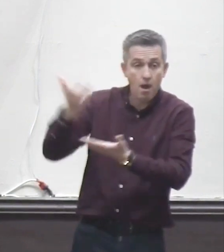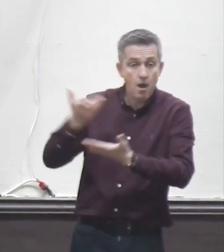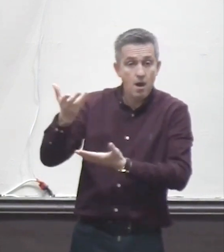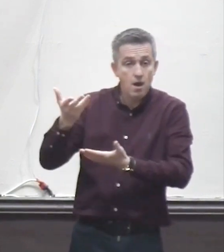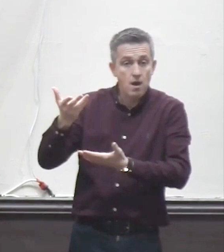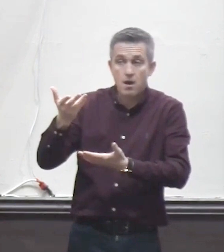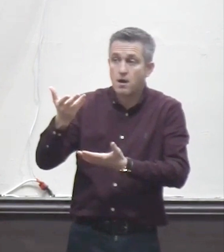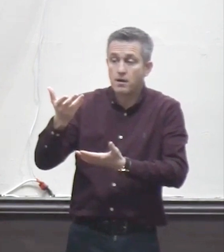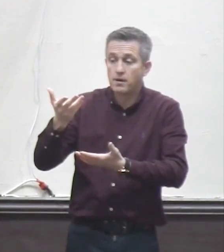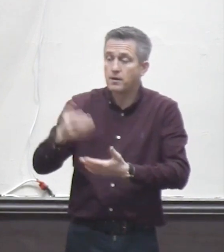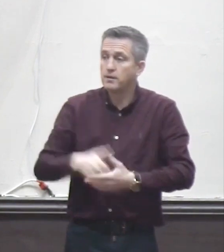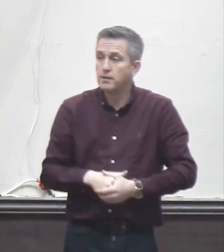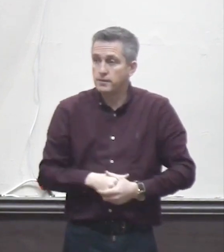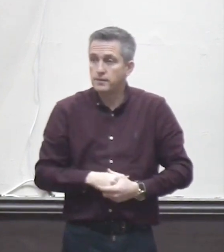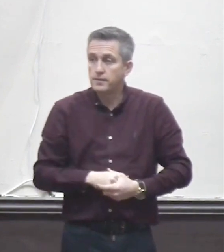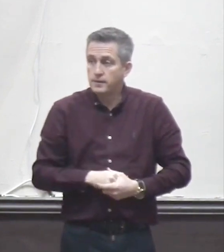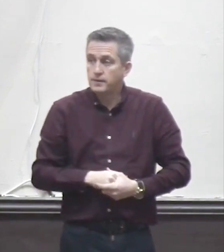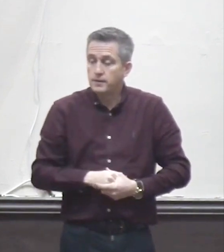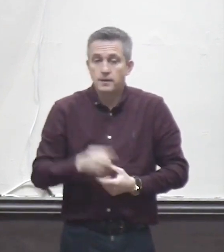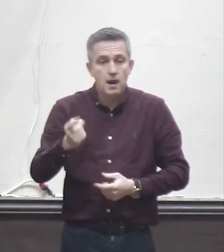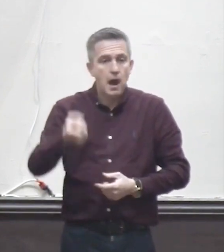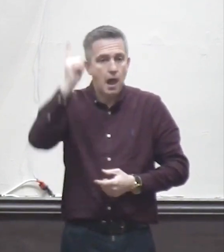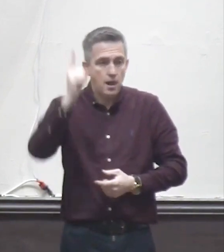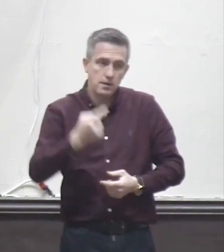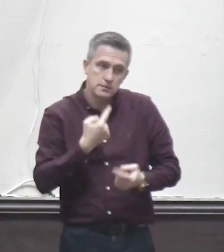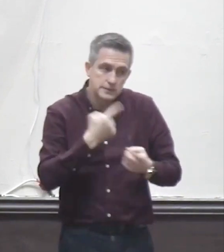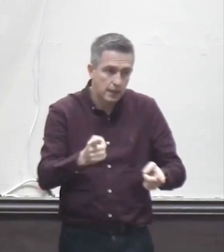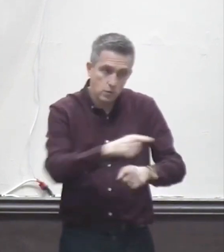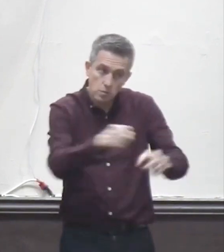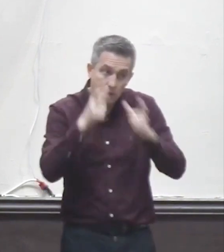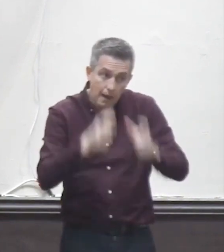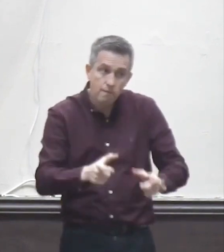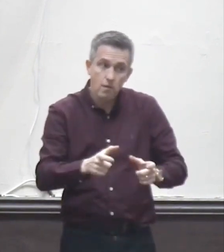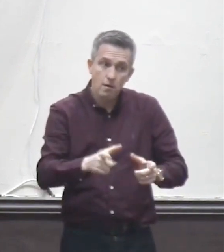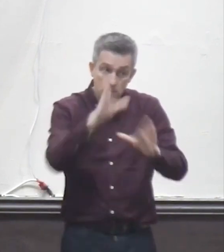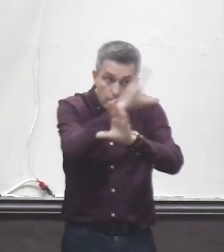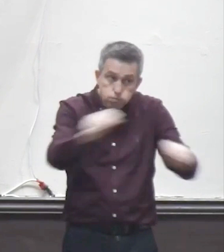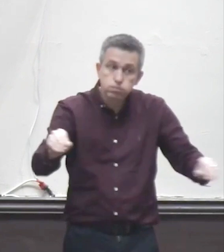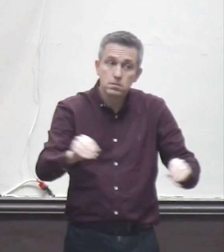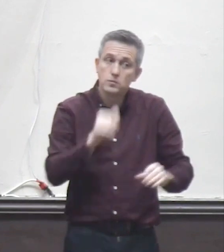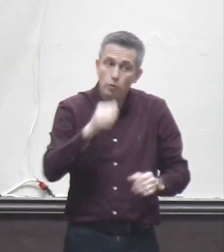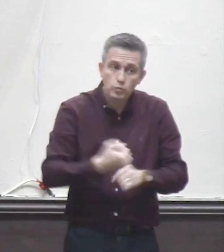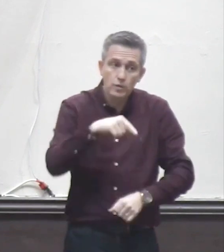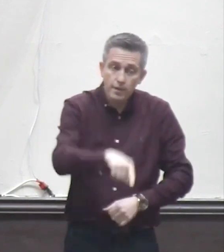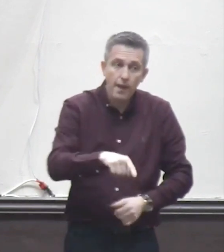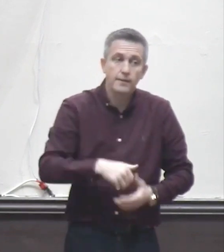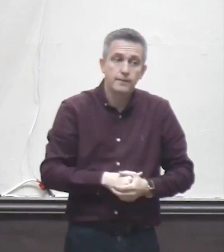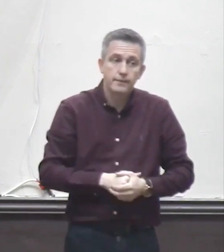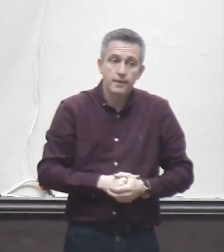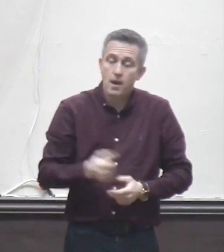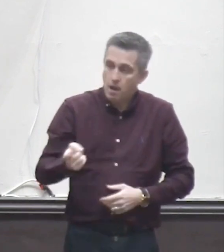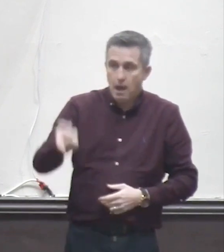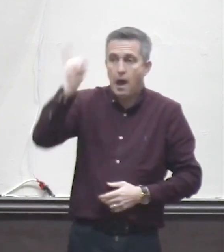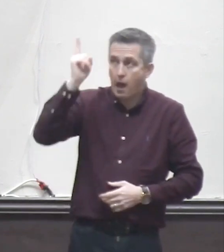Jal, He warns them. He says, beware, be warned. And Allah Azza wa Jal is